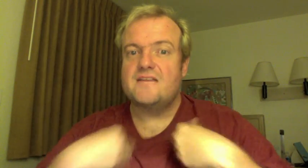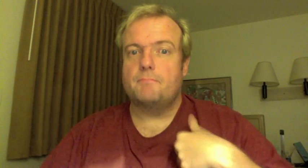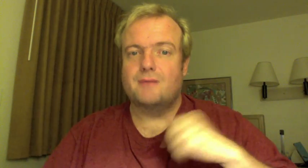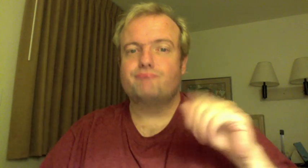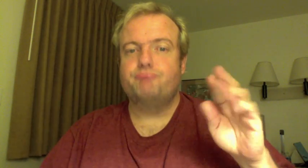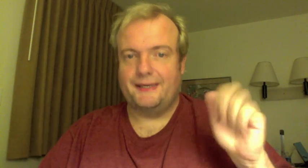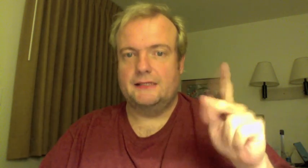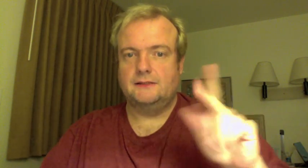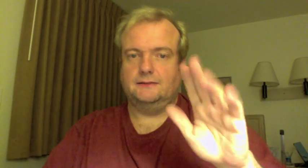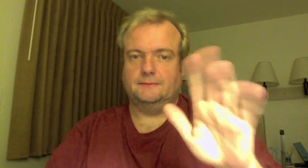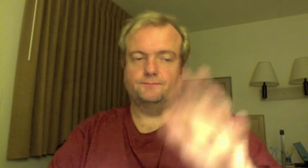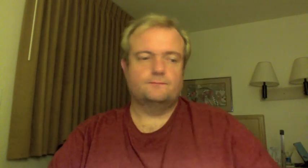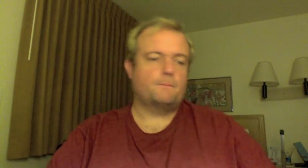for the roof membrane covering.